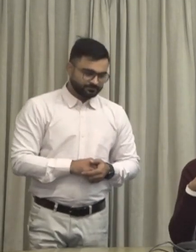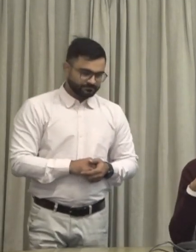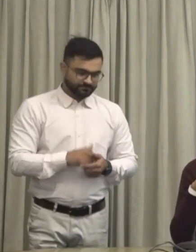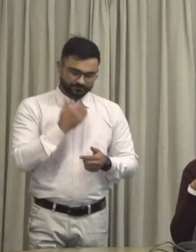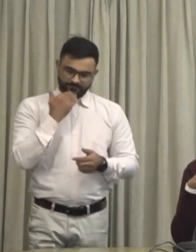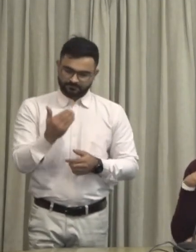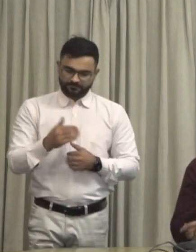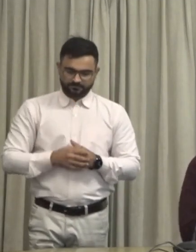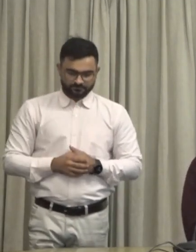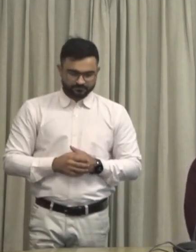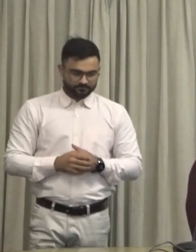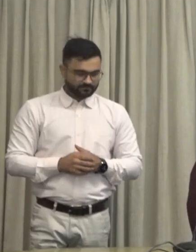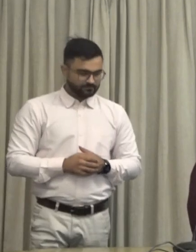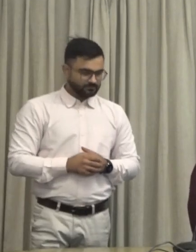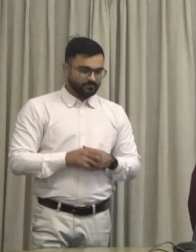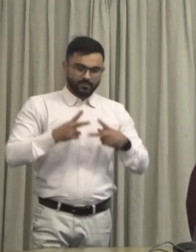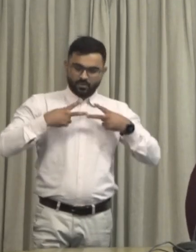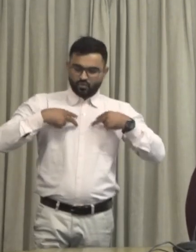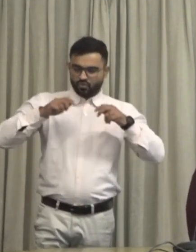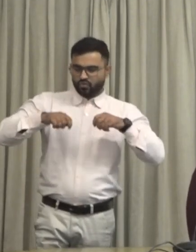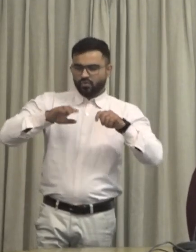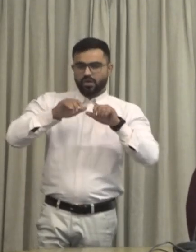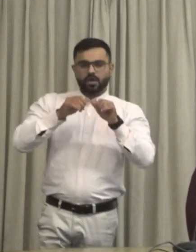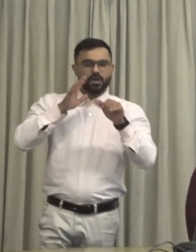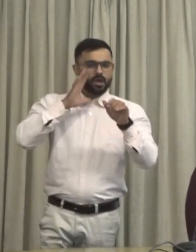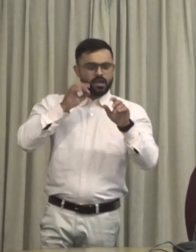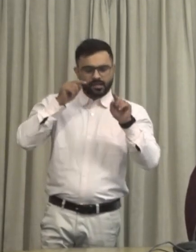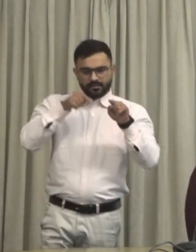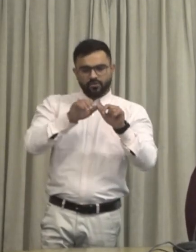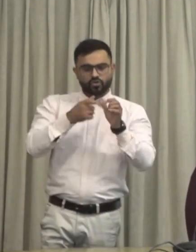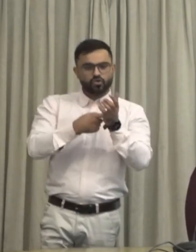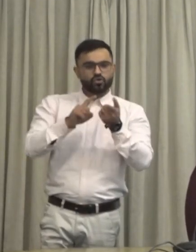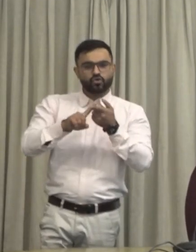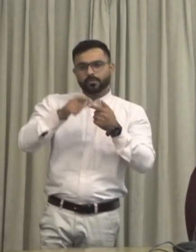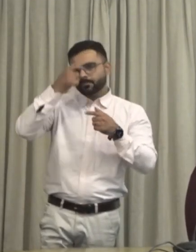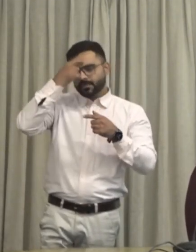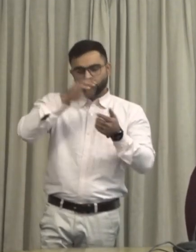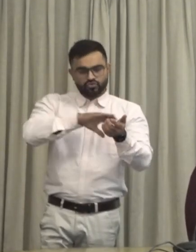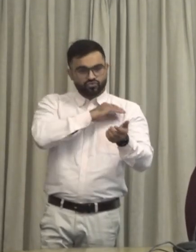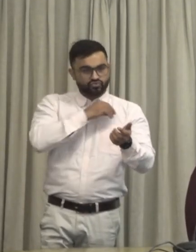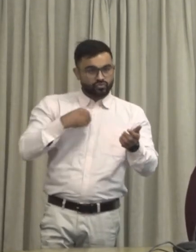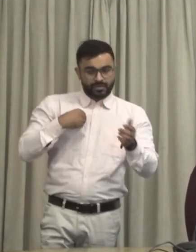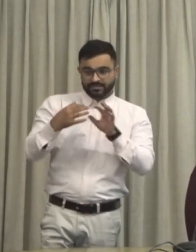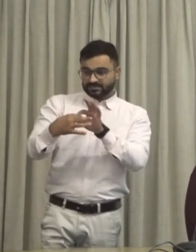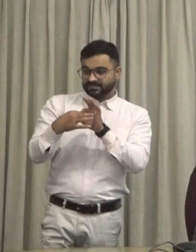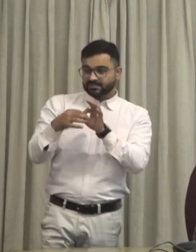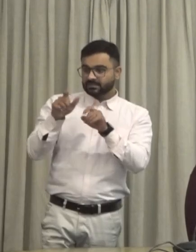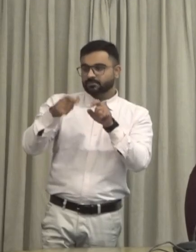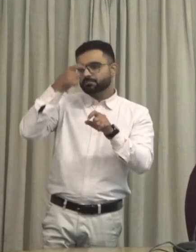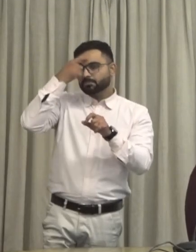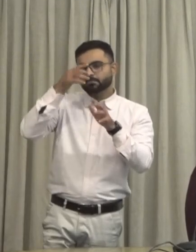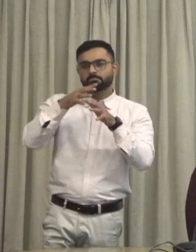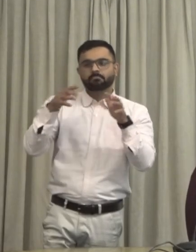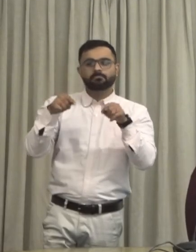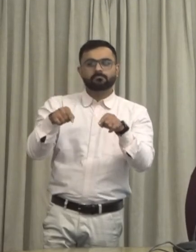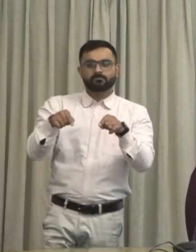Thanks, Vani. I think the core problem is our obsession as doctors with cure and with prolonging life. I think